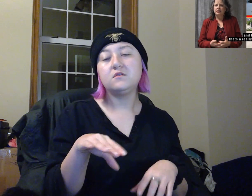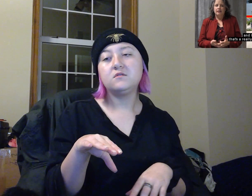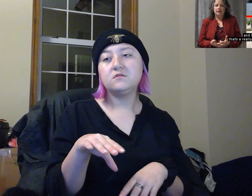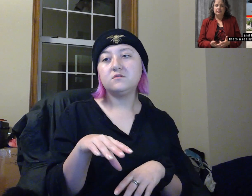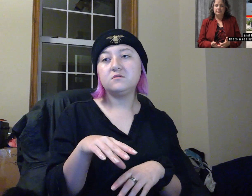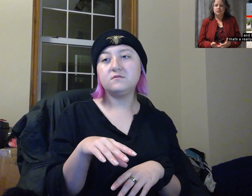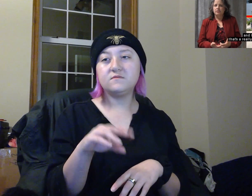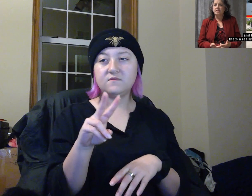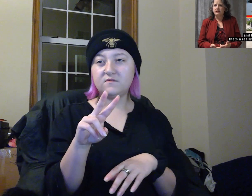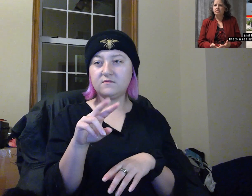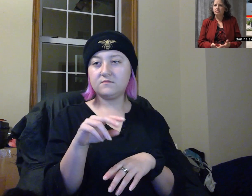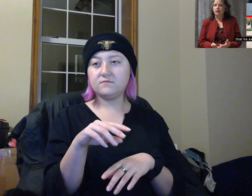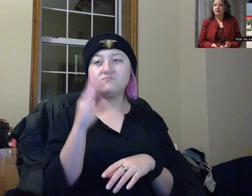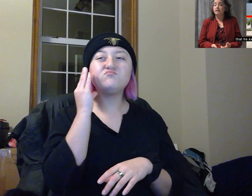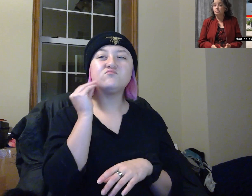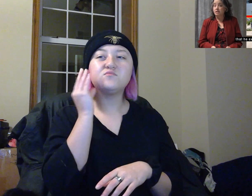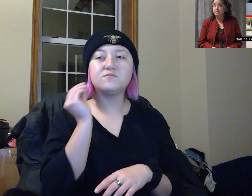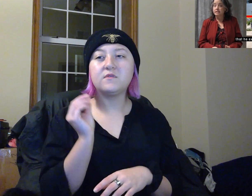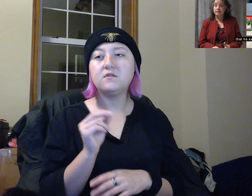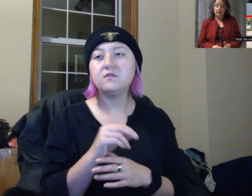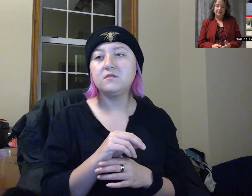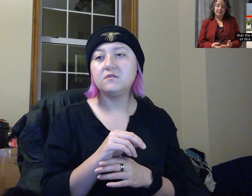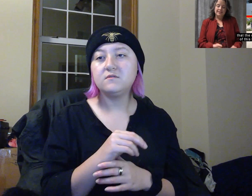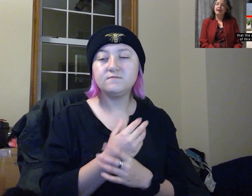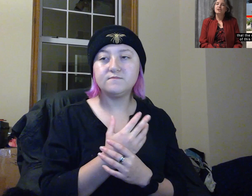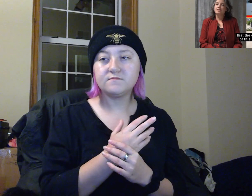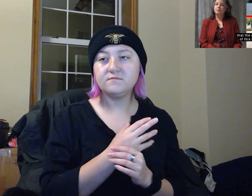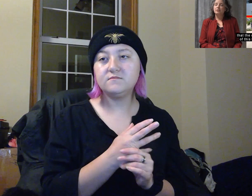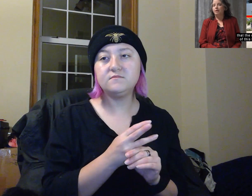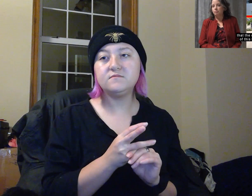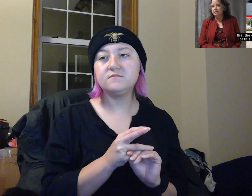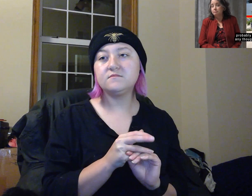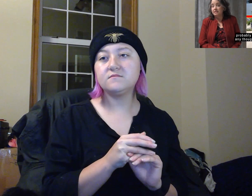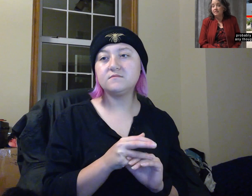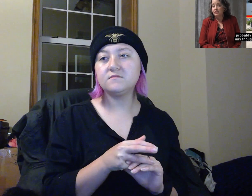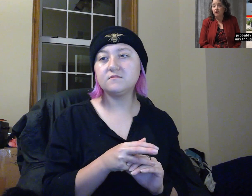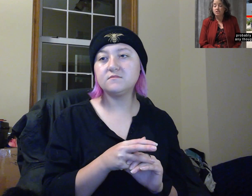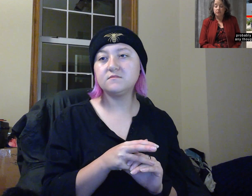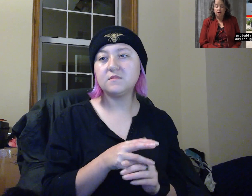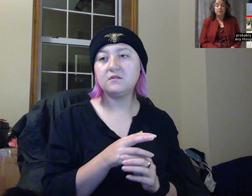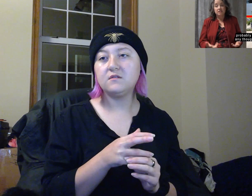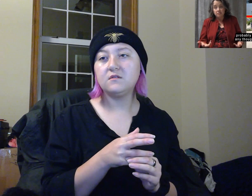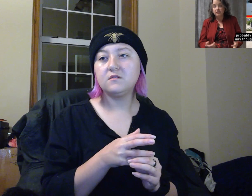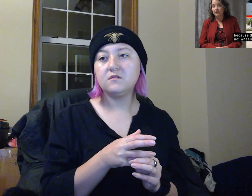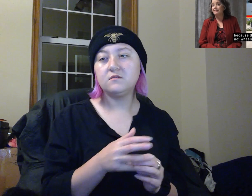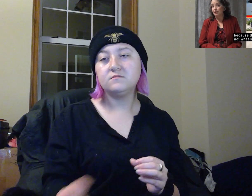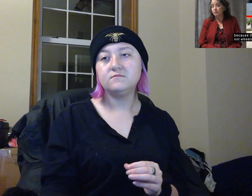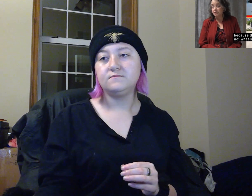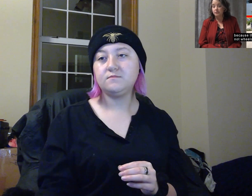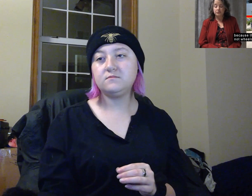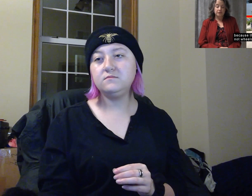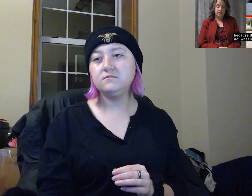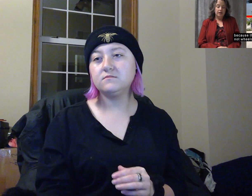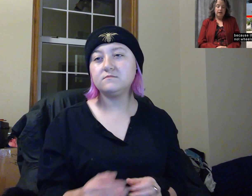really visceral thing that he experiences, that the designers of this building probably didn't give any thought to at all, because they're likely not